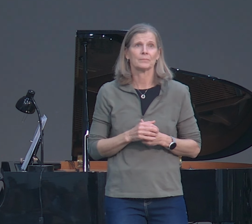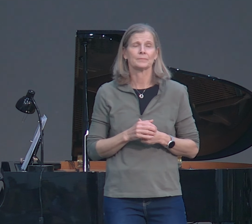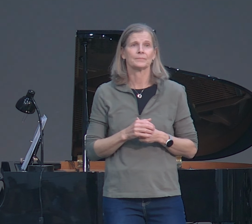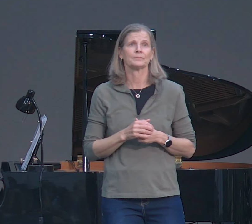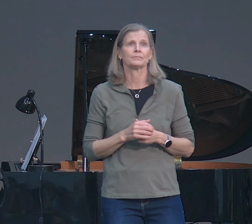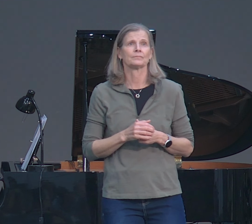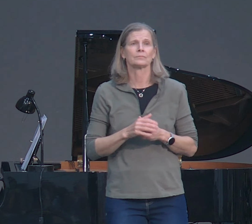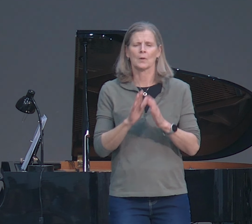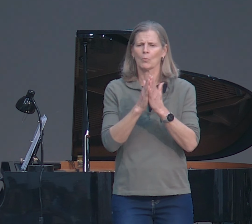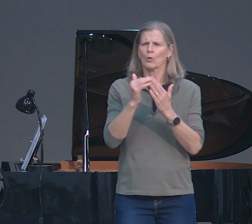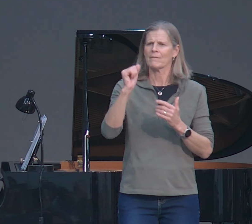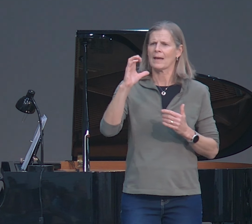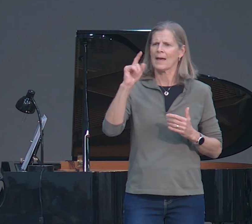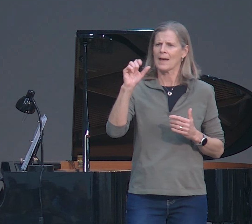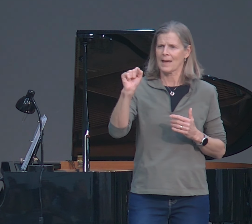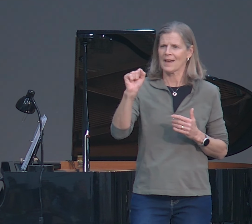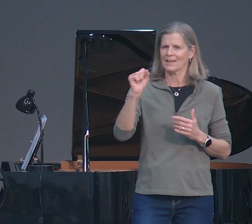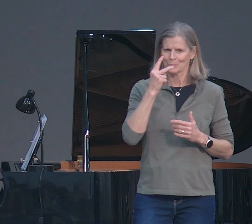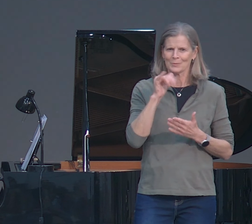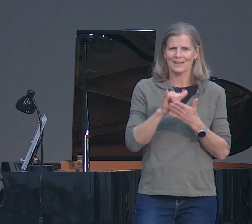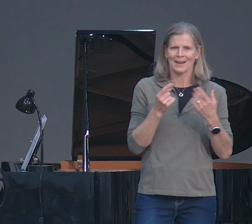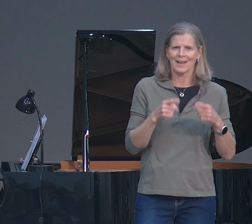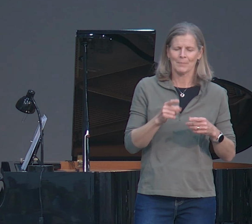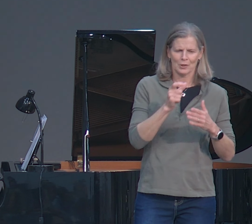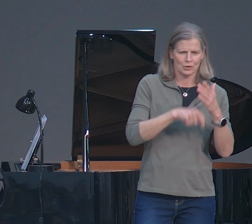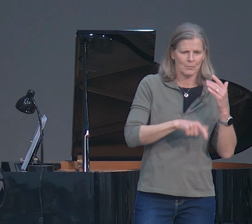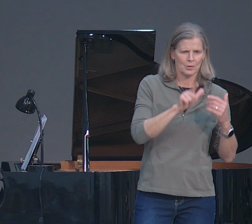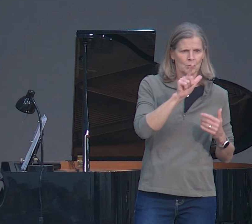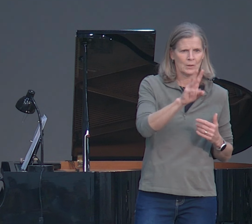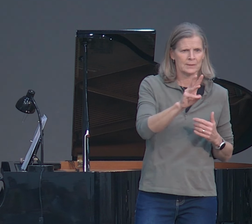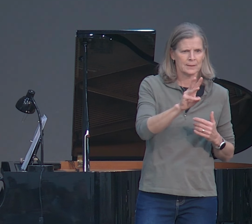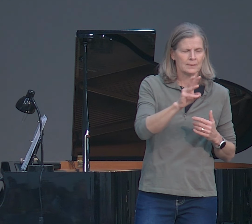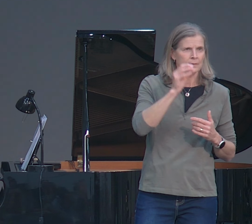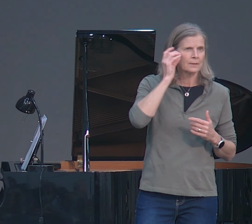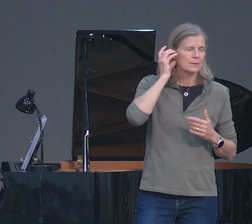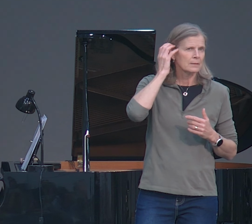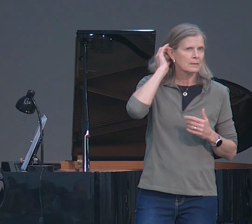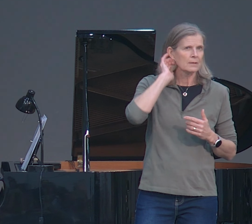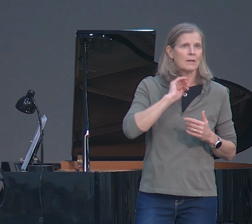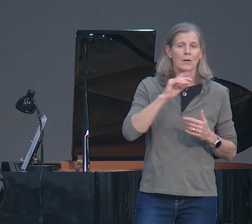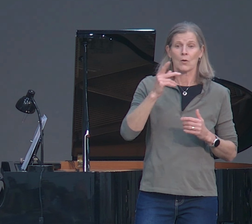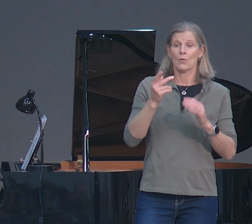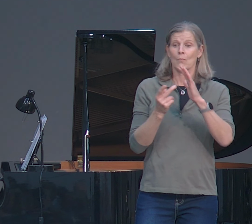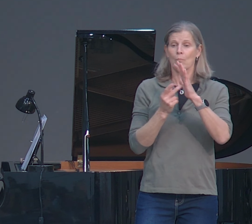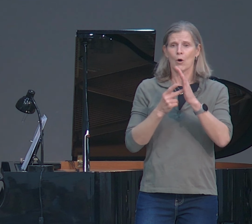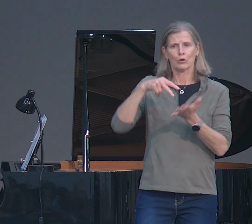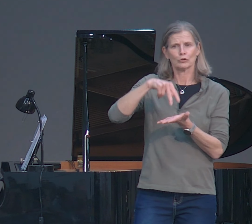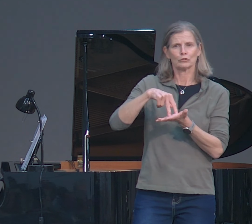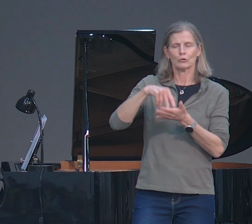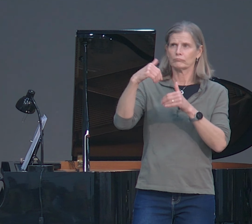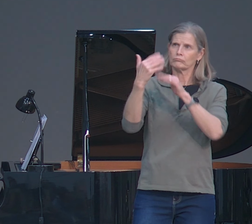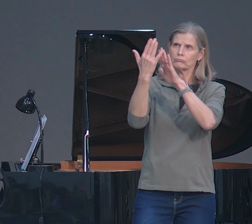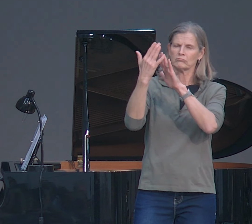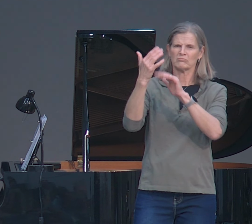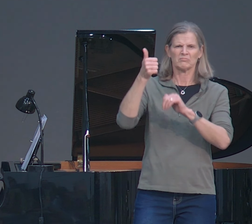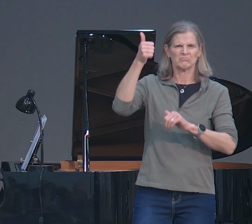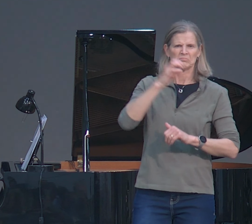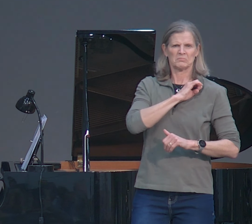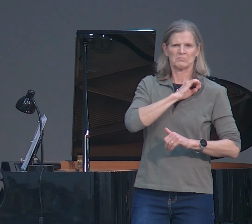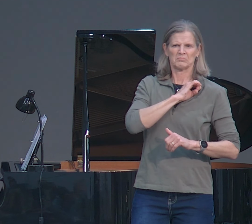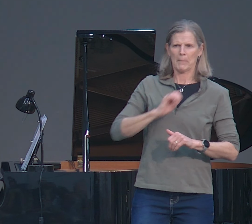In the book of Acts, chapter 26, when Paul stood before the emperor, what